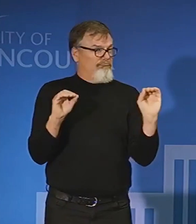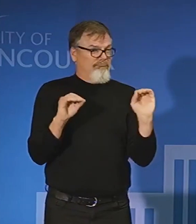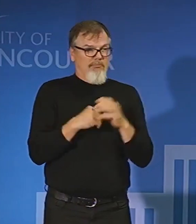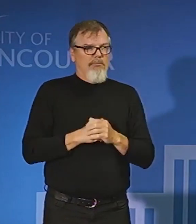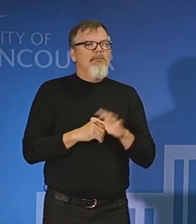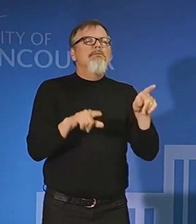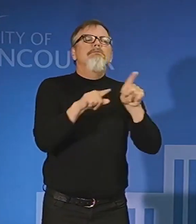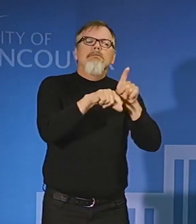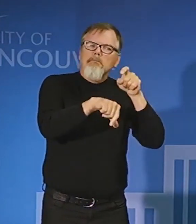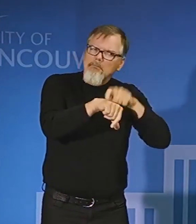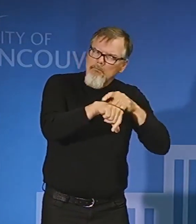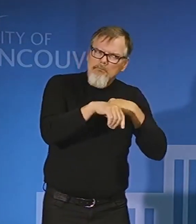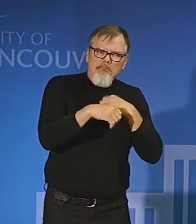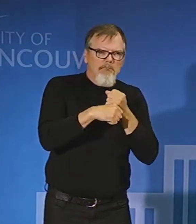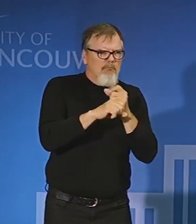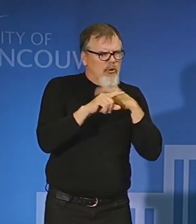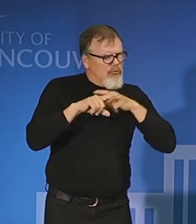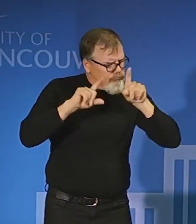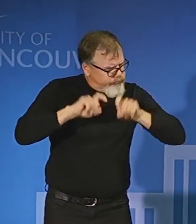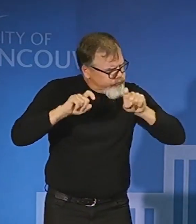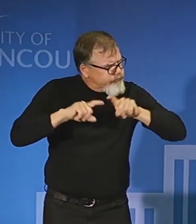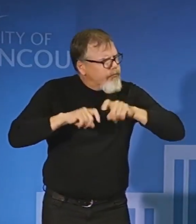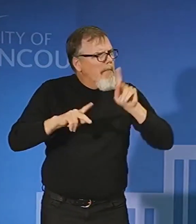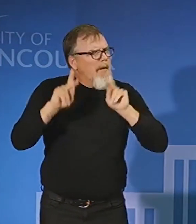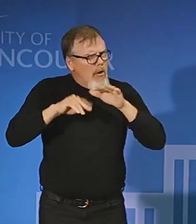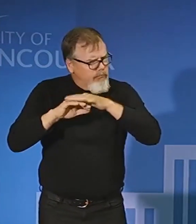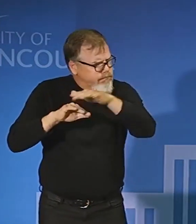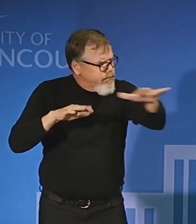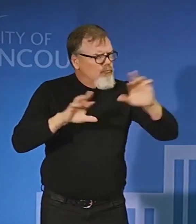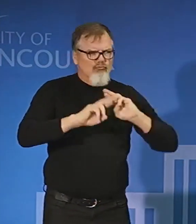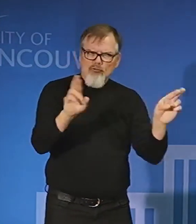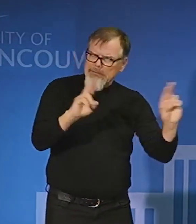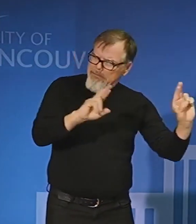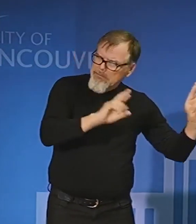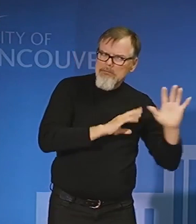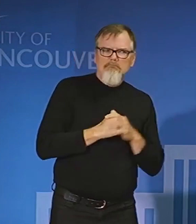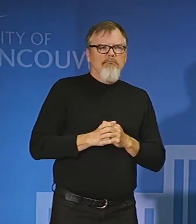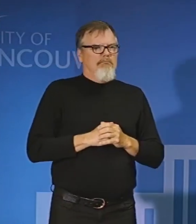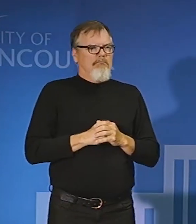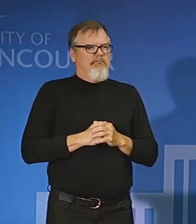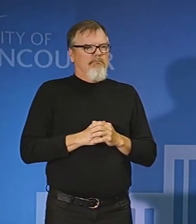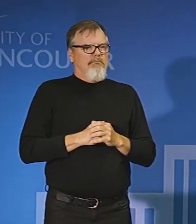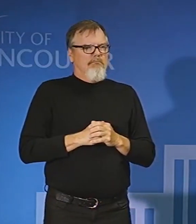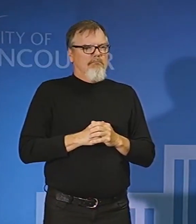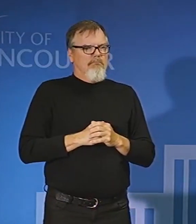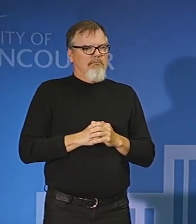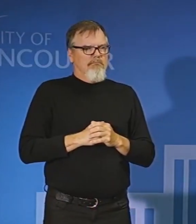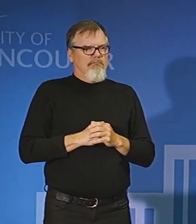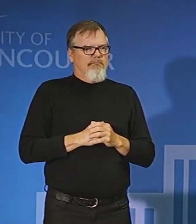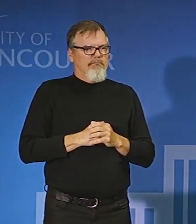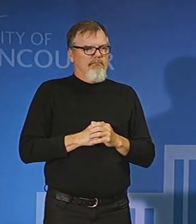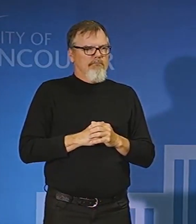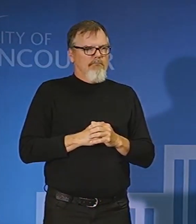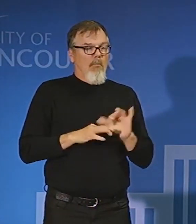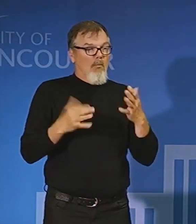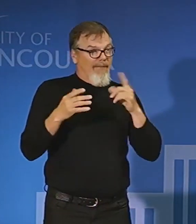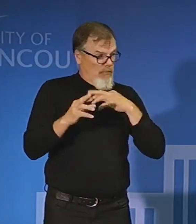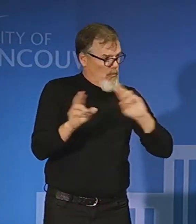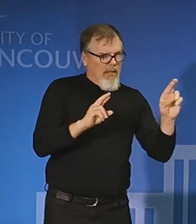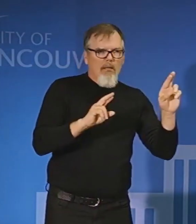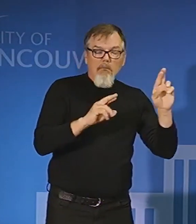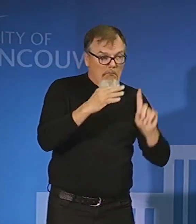testing. We also have public health capacity to immediately follow up any new case and identify the contacts. And for any case